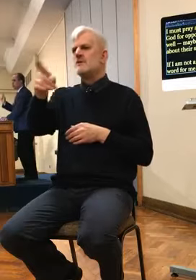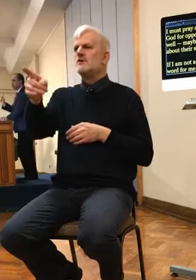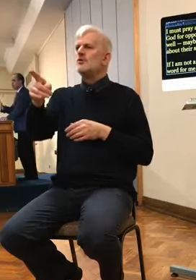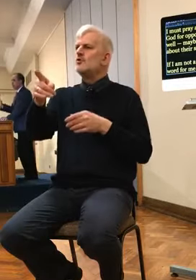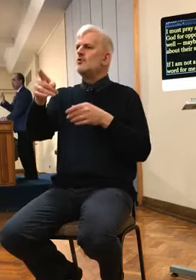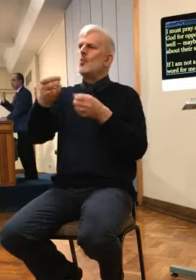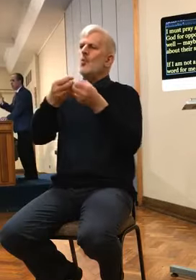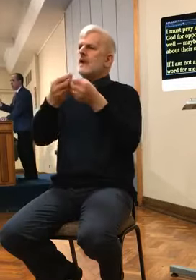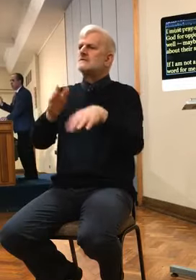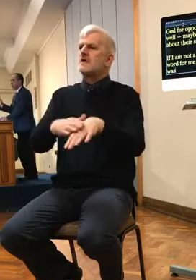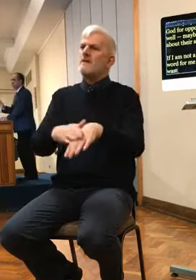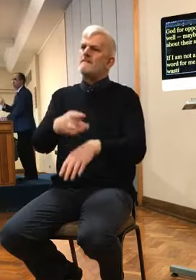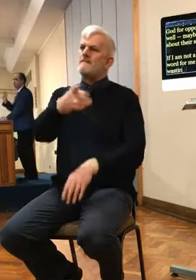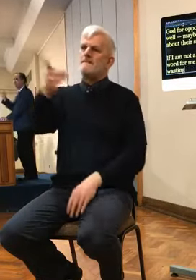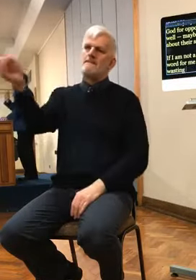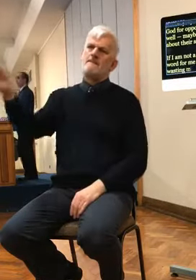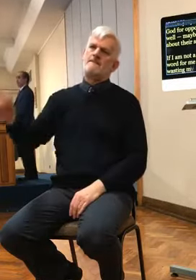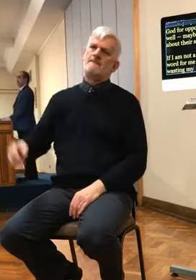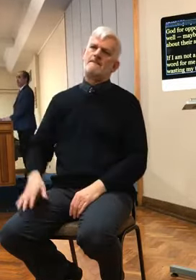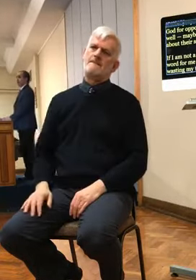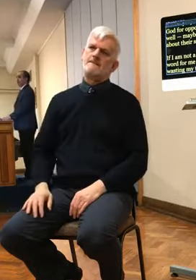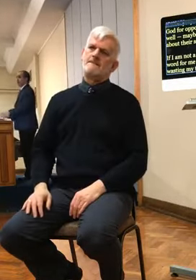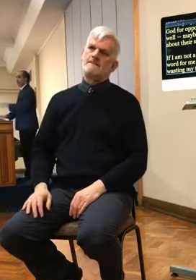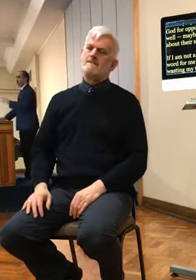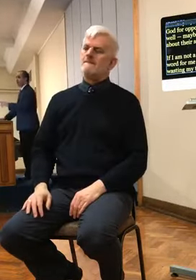not redeeming your time. Why?